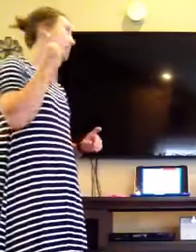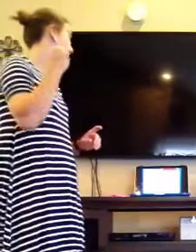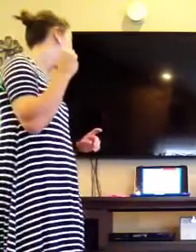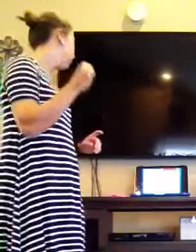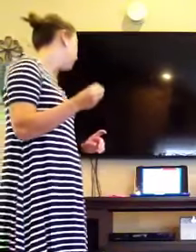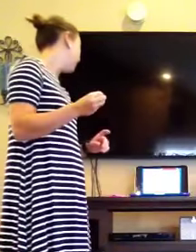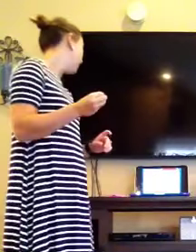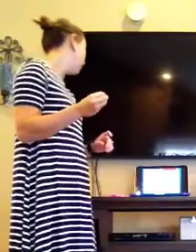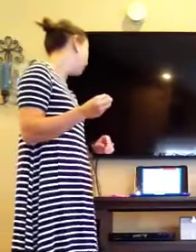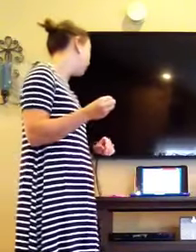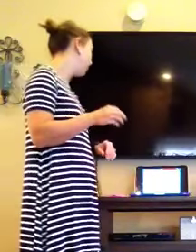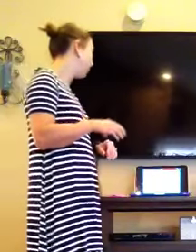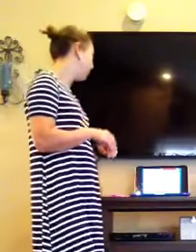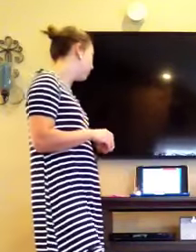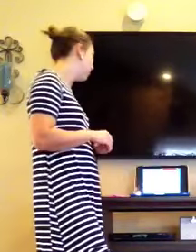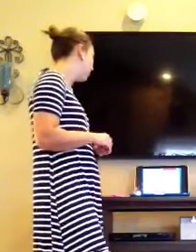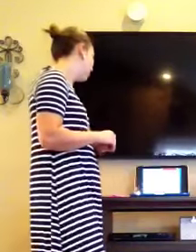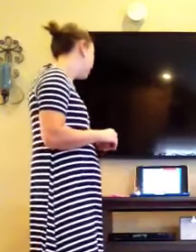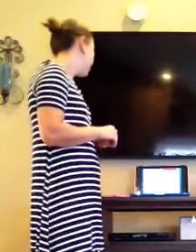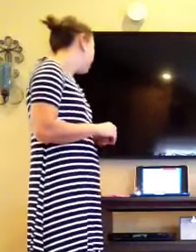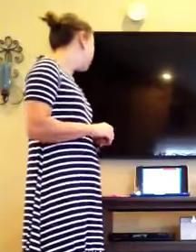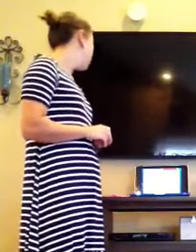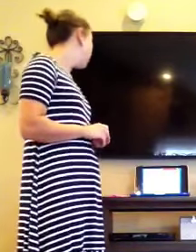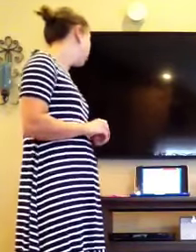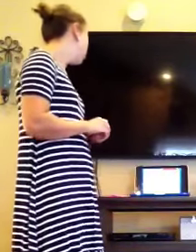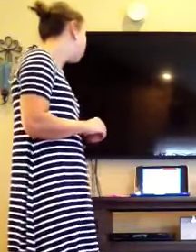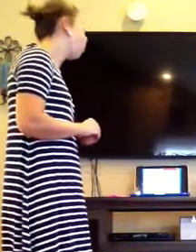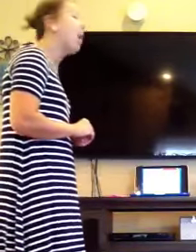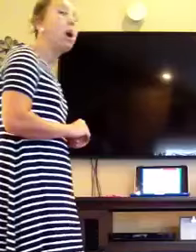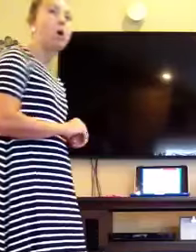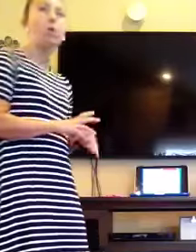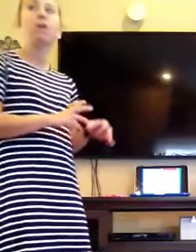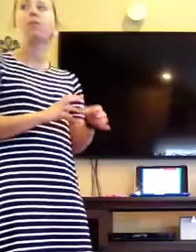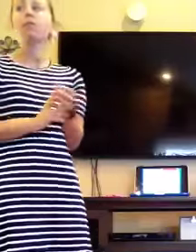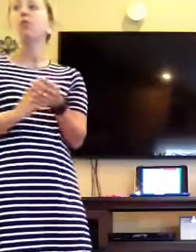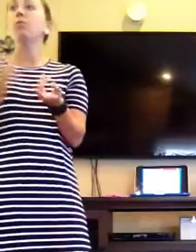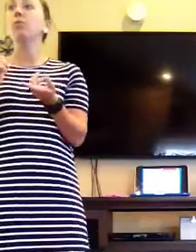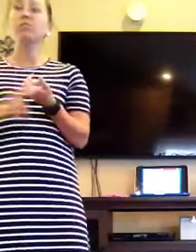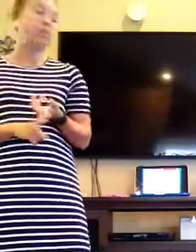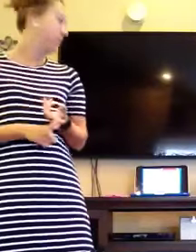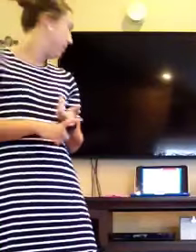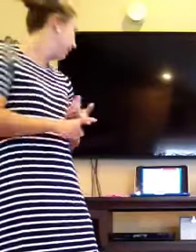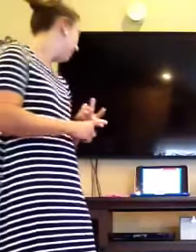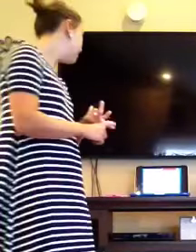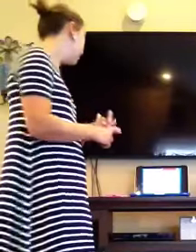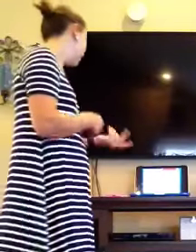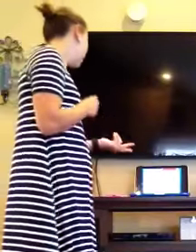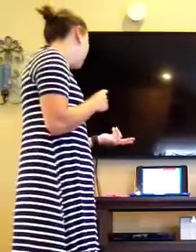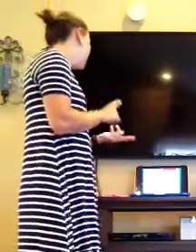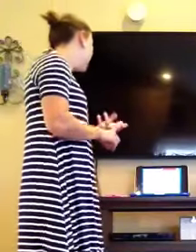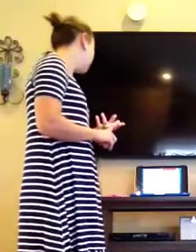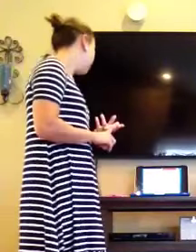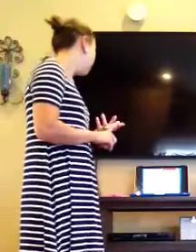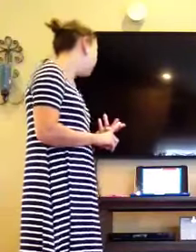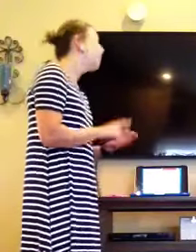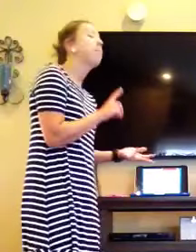positive relationships with others. Students will grow through responsibility, leadership,